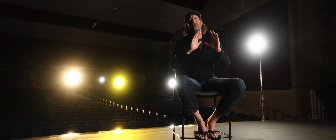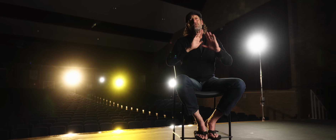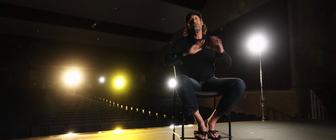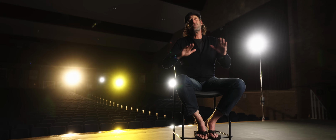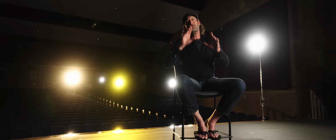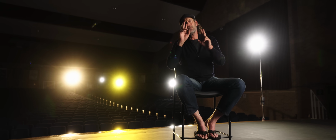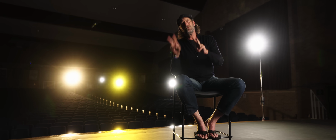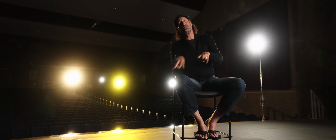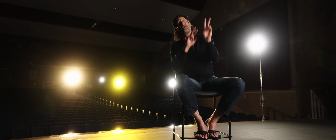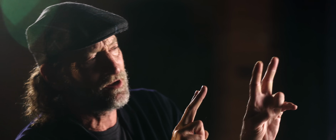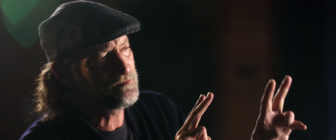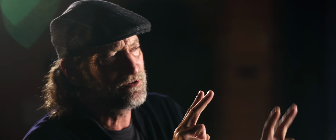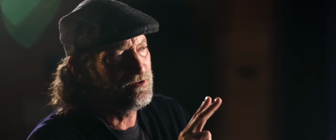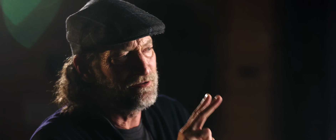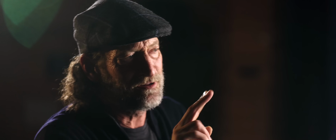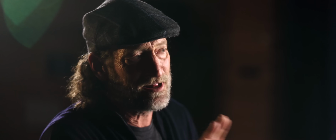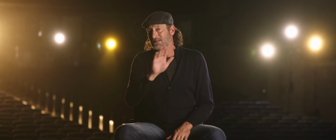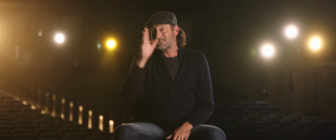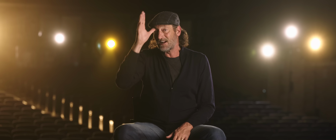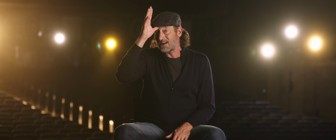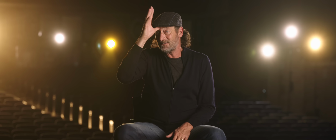It's so important to let your kids look up to you as a dad.